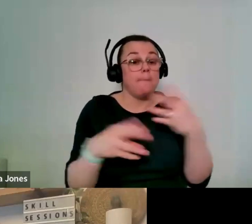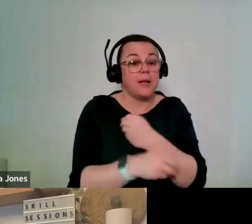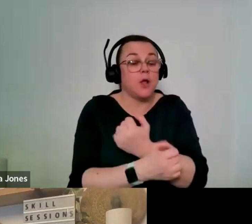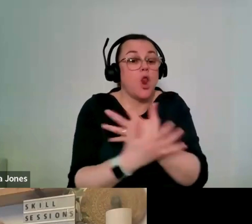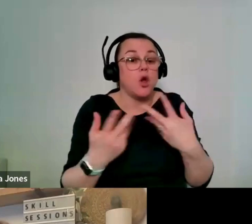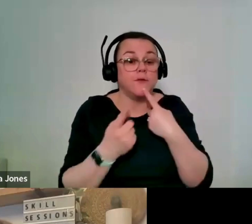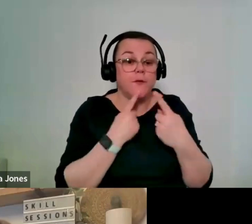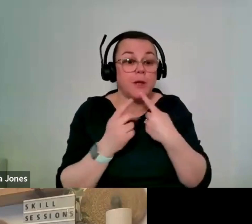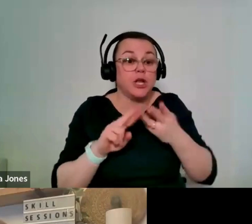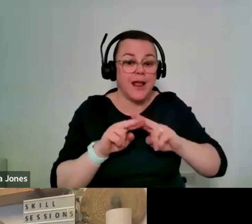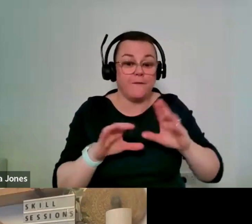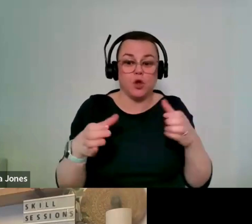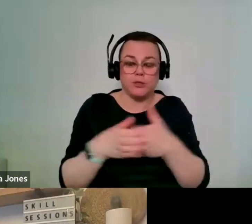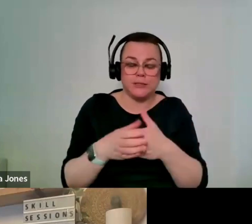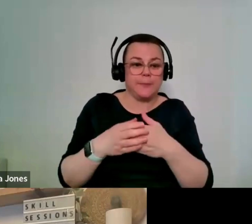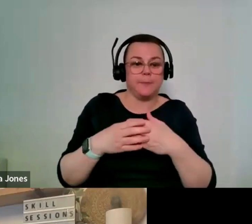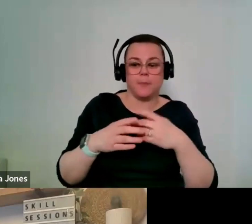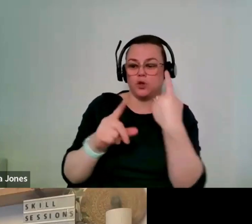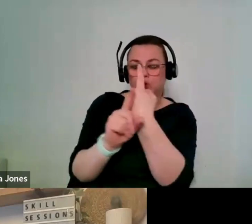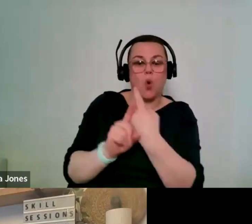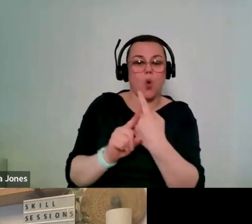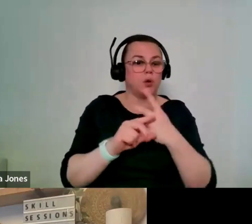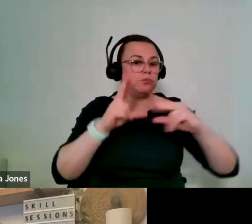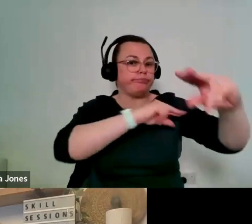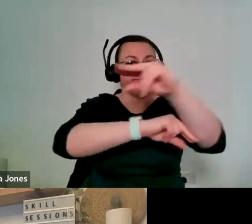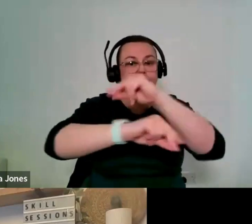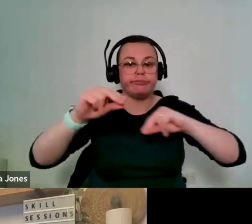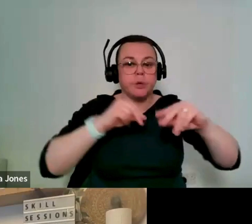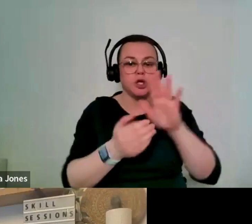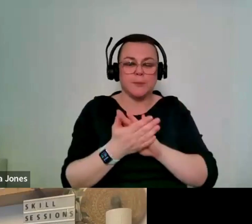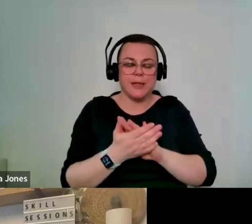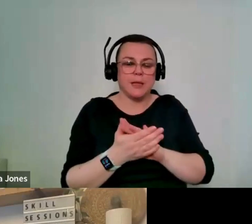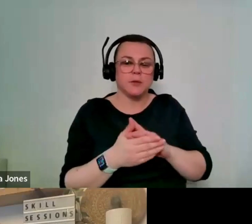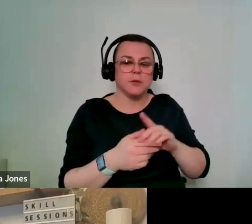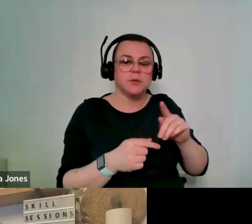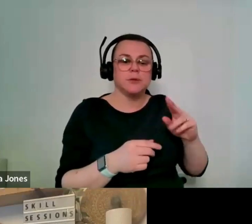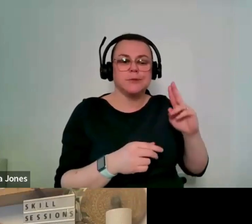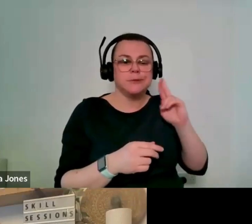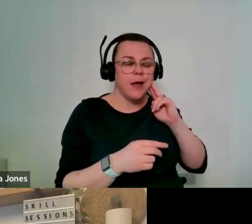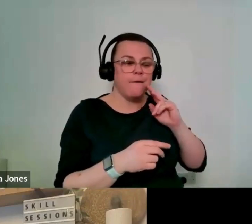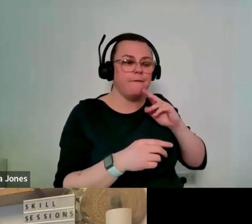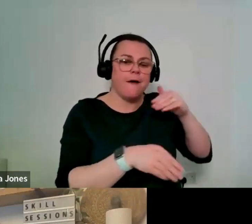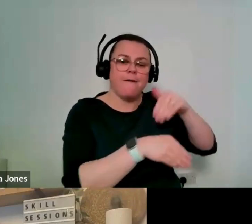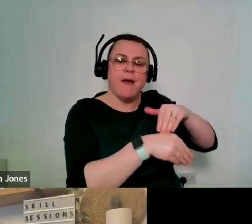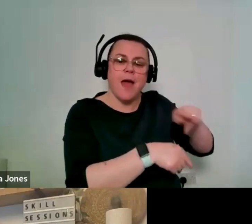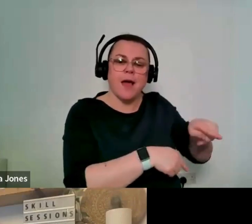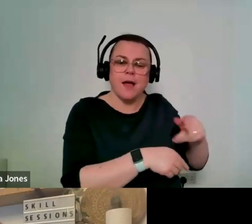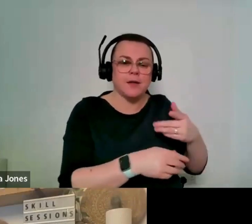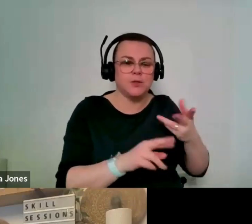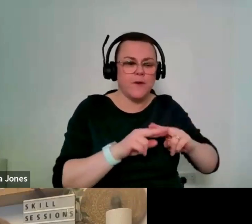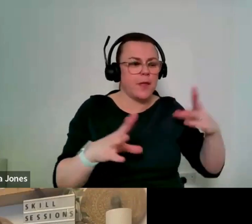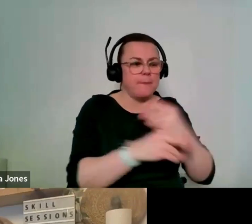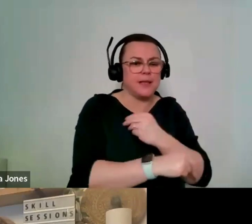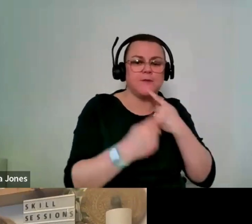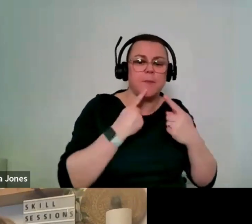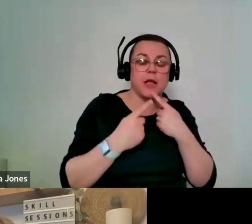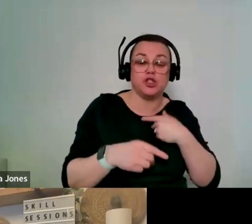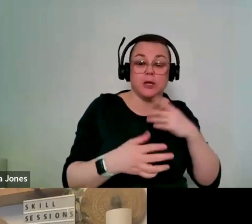talks over each other. So don't penalise that person if they lack certain information related to work. That's an